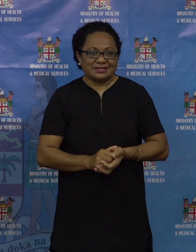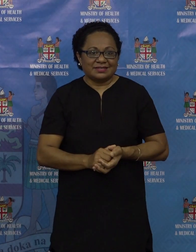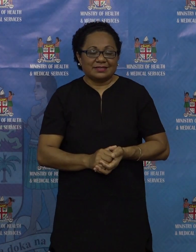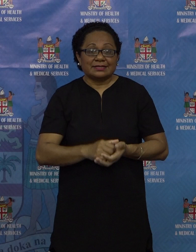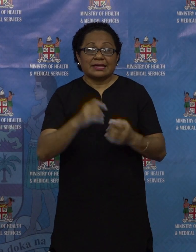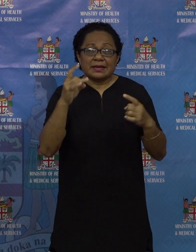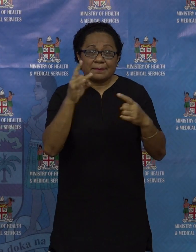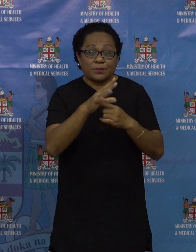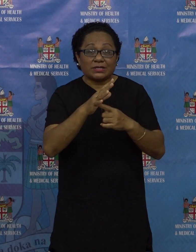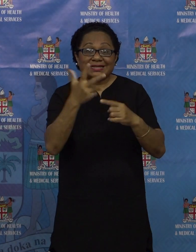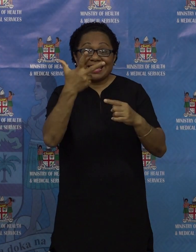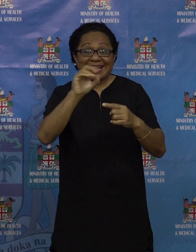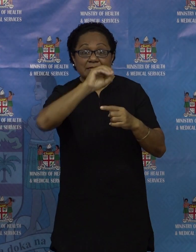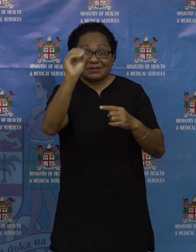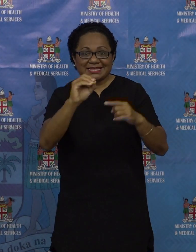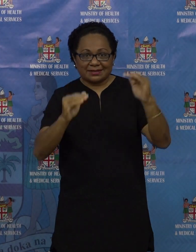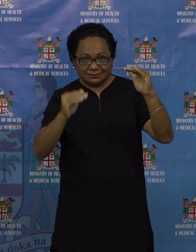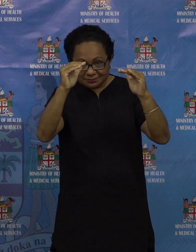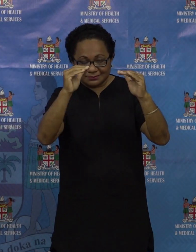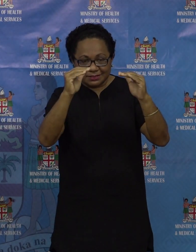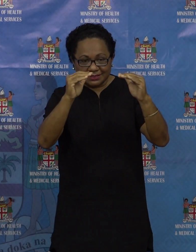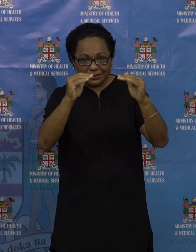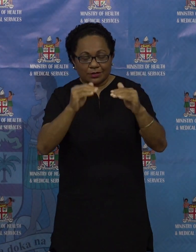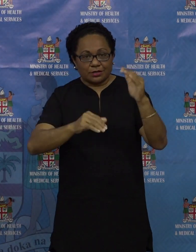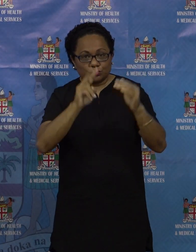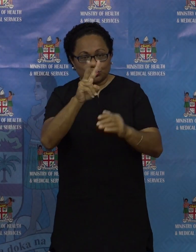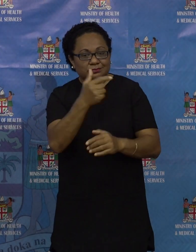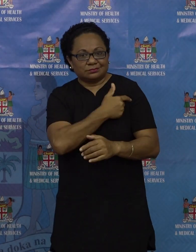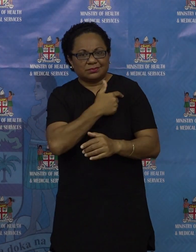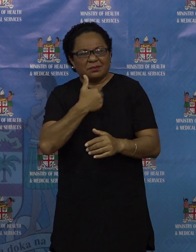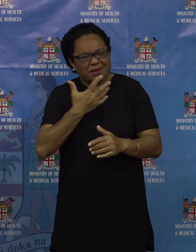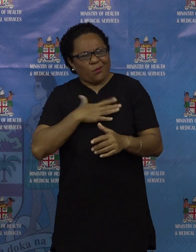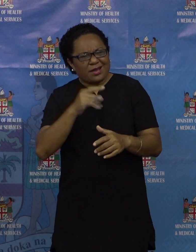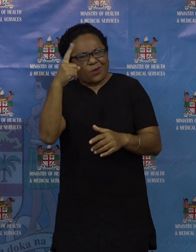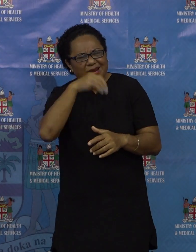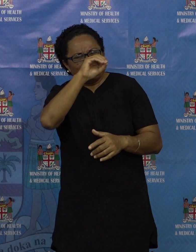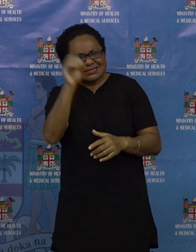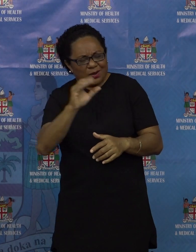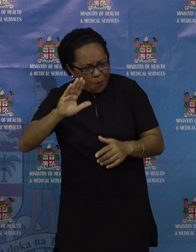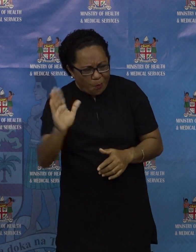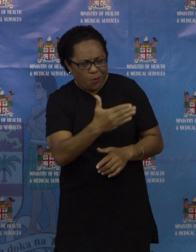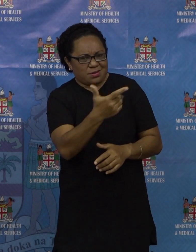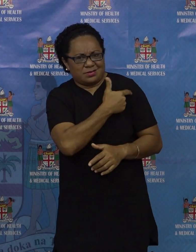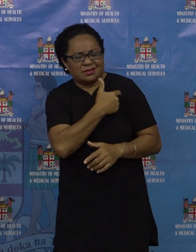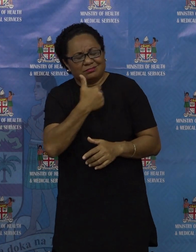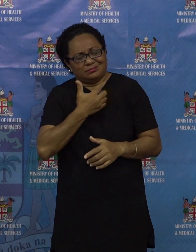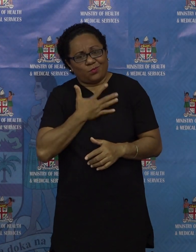of 80% of adults fully vaccinated, but personally I would rather get 100% coverage if possible.